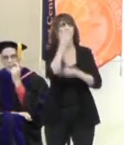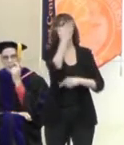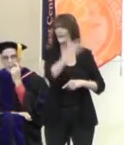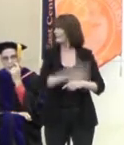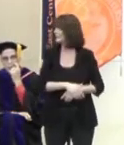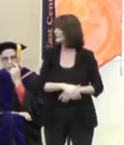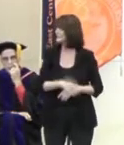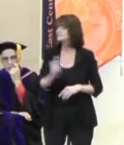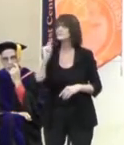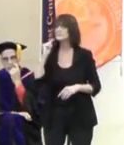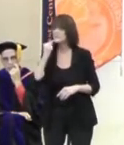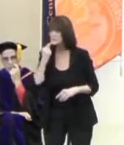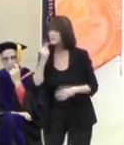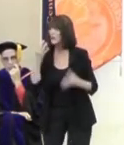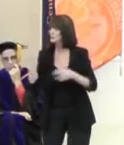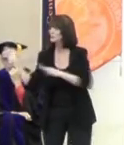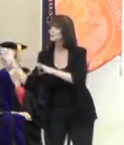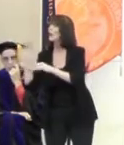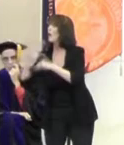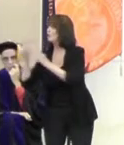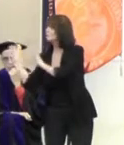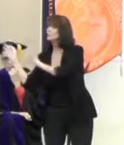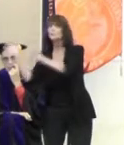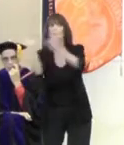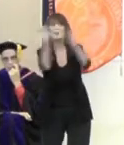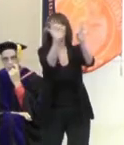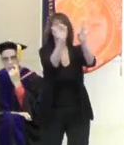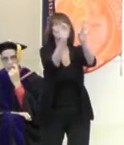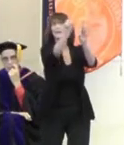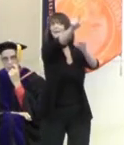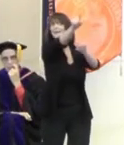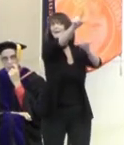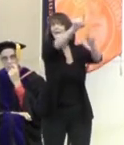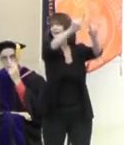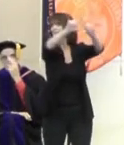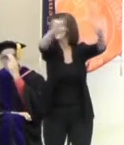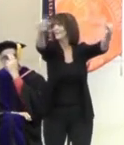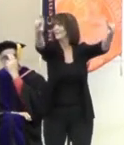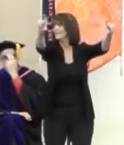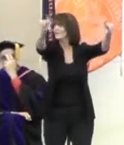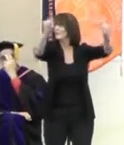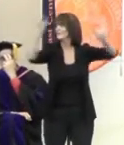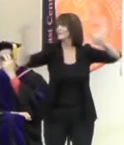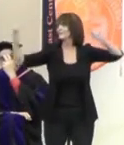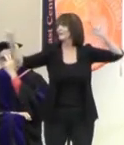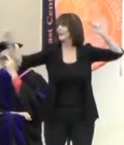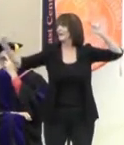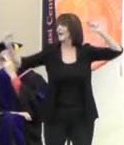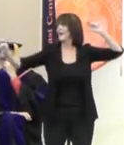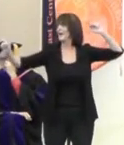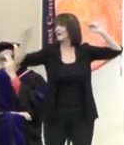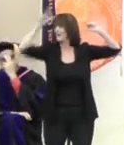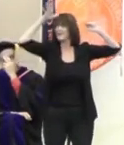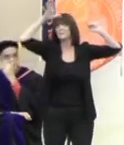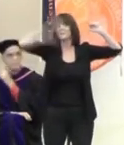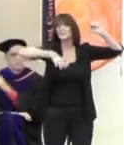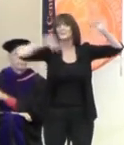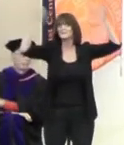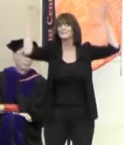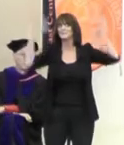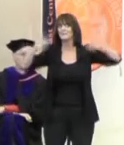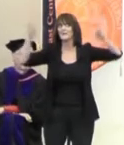Now, seriously, I want you to turn. Everybody turn and look up at the top and the left. NAIA Men's